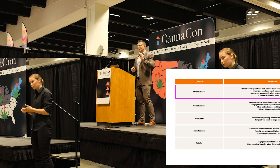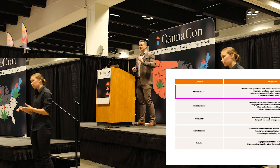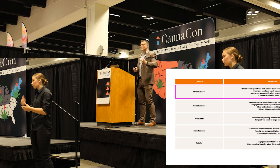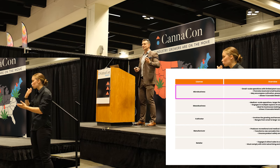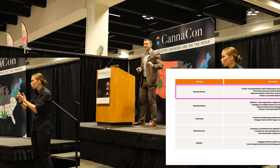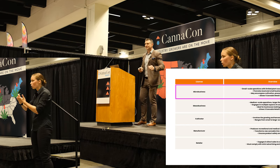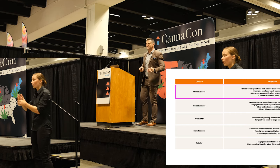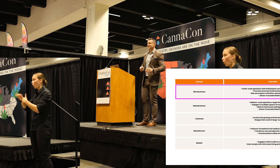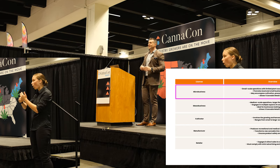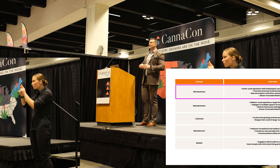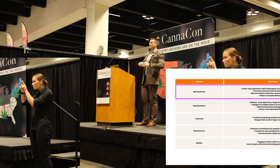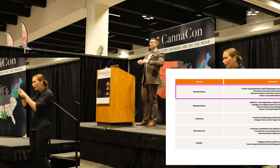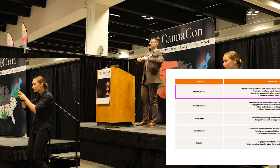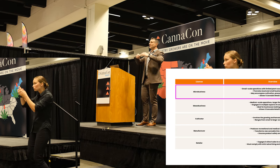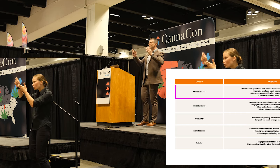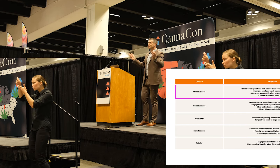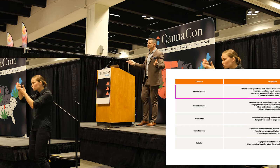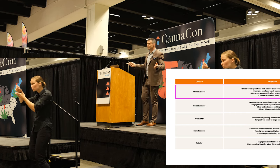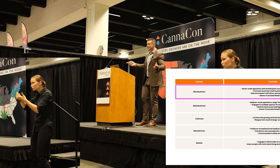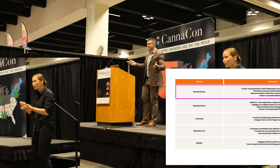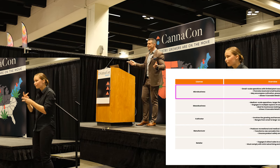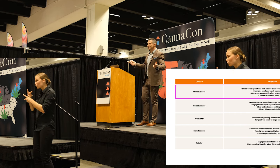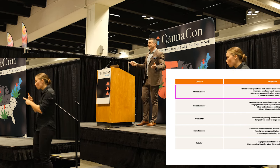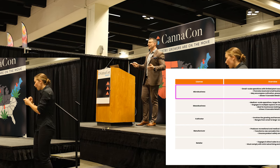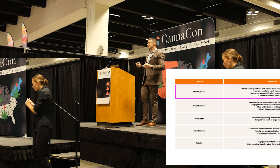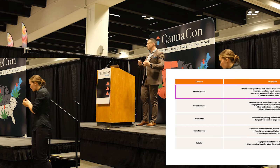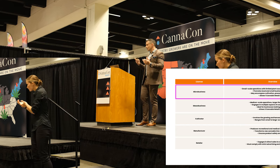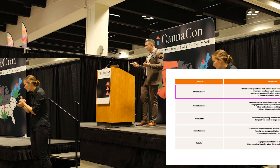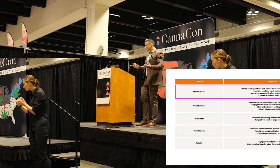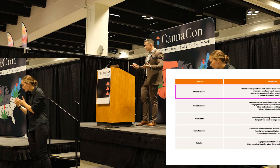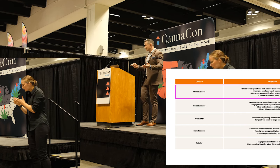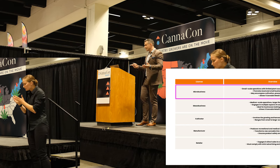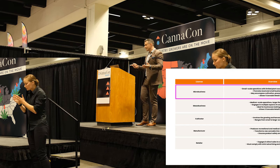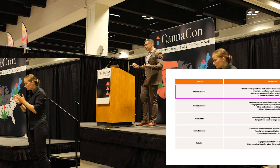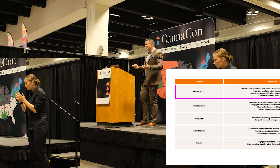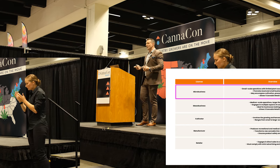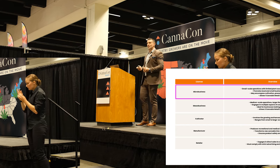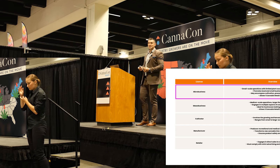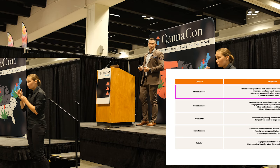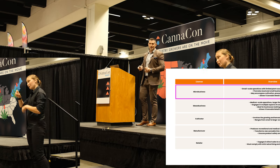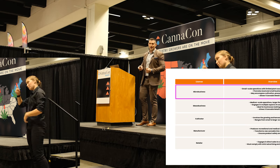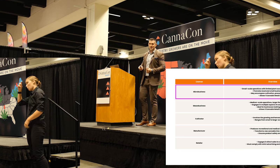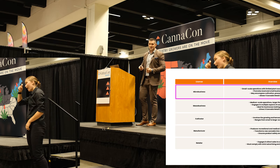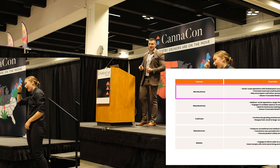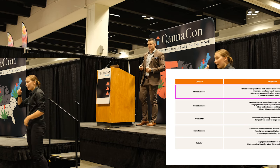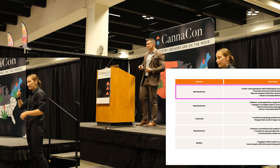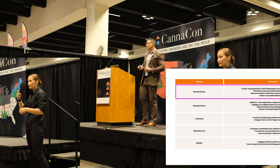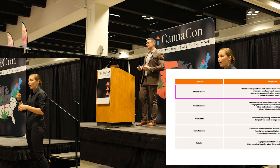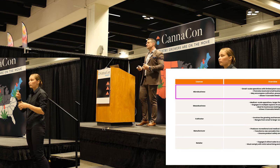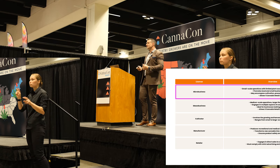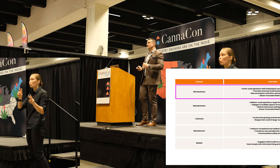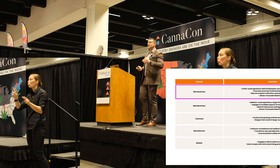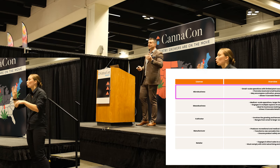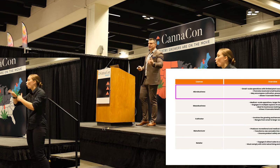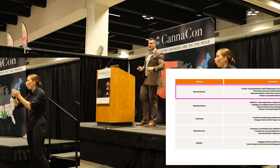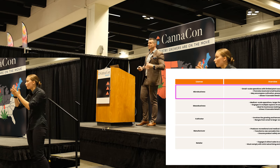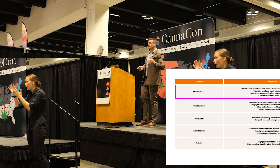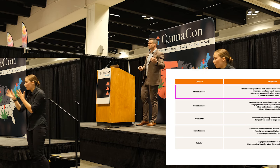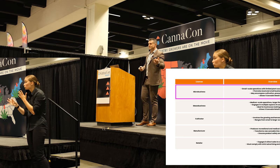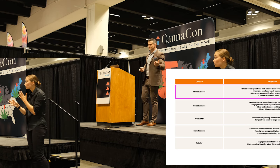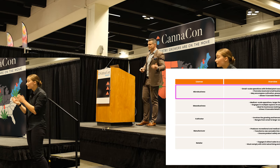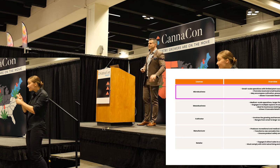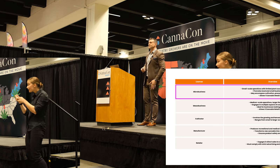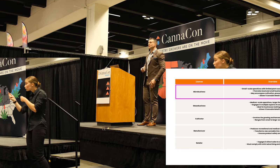We want to tick every single box, explore every revenue stream, and make sure that we're exploring our options because we don't know what the industry is going to look like in a